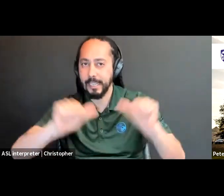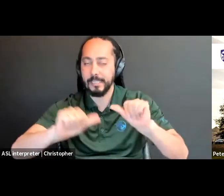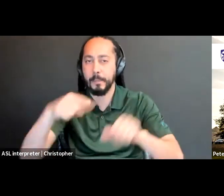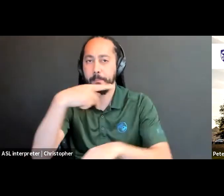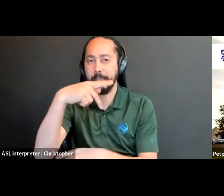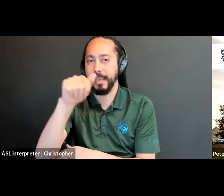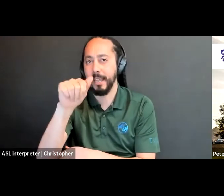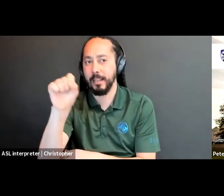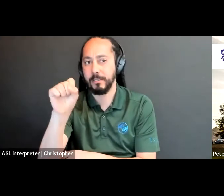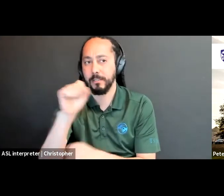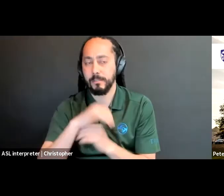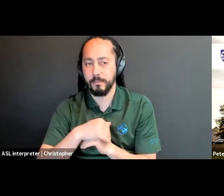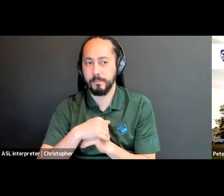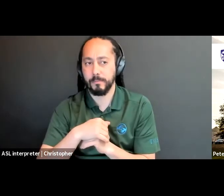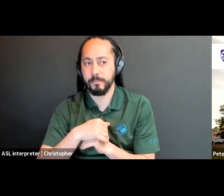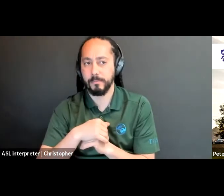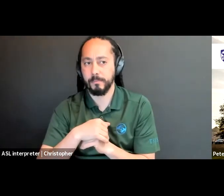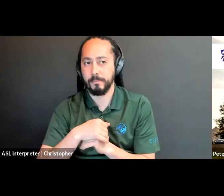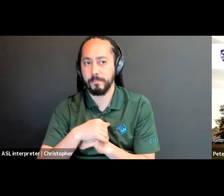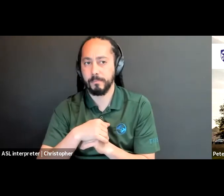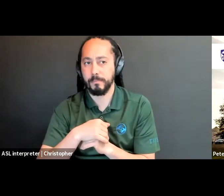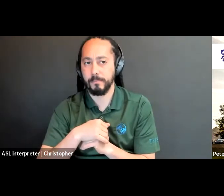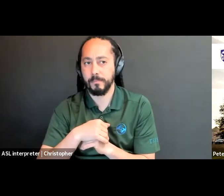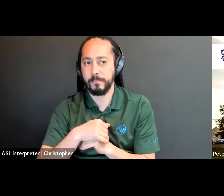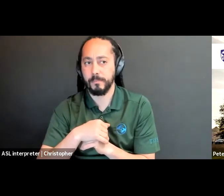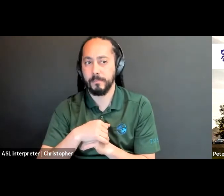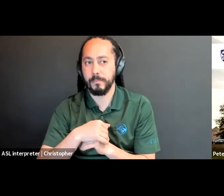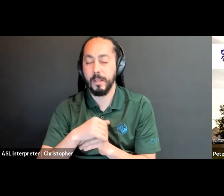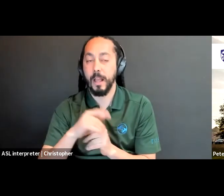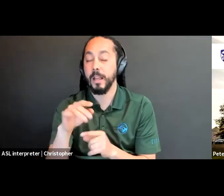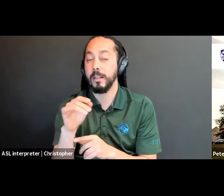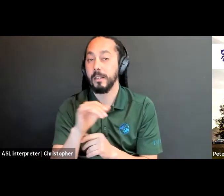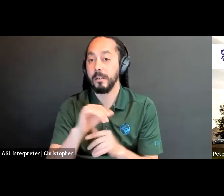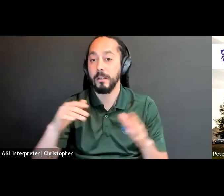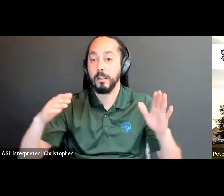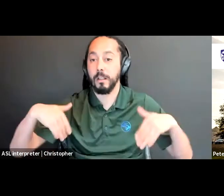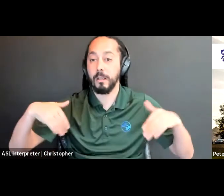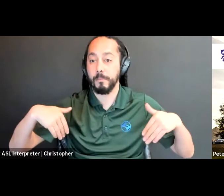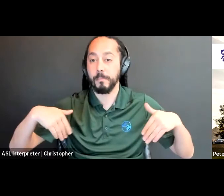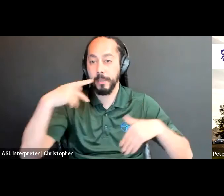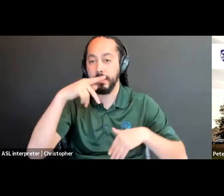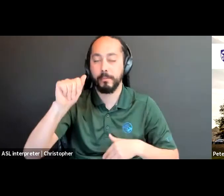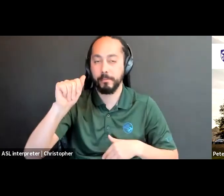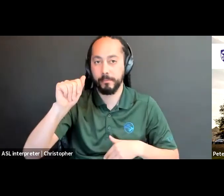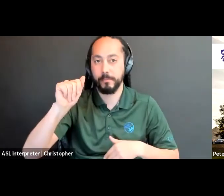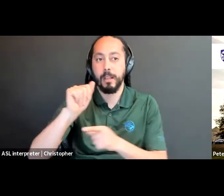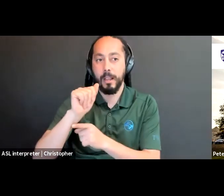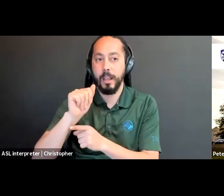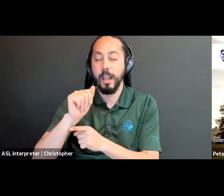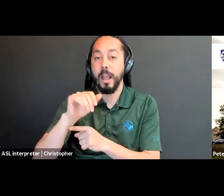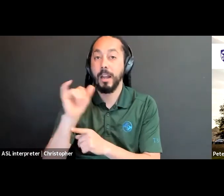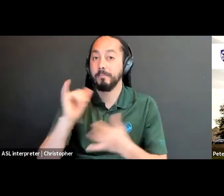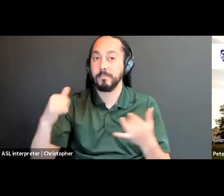alienation. And there's no agreement about valid intervention, even though I continue to read reports